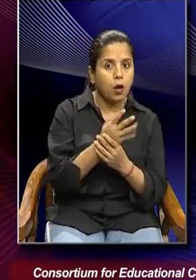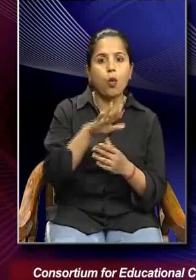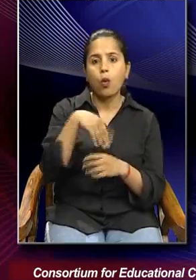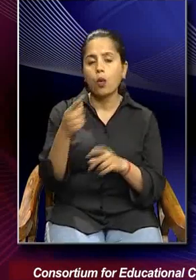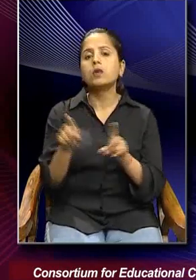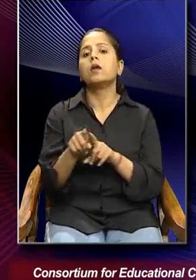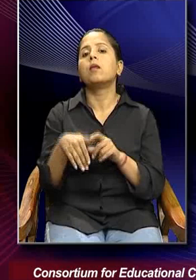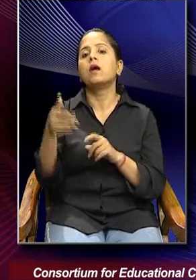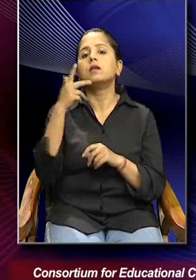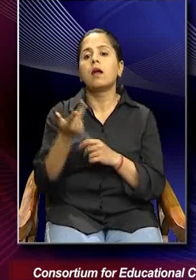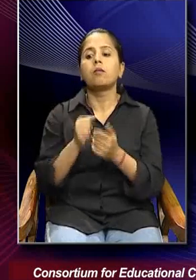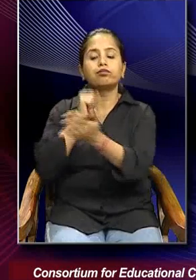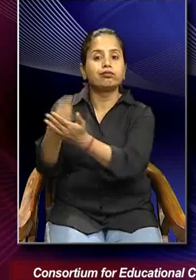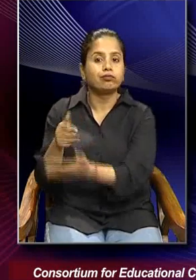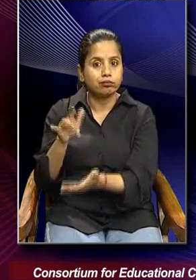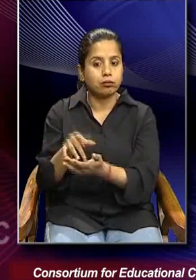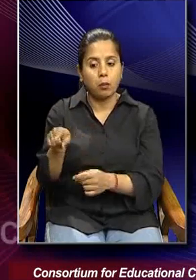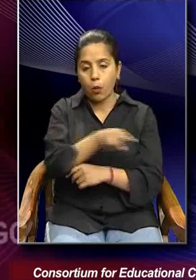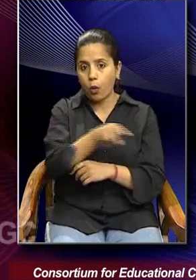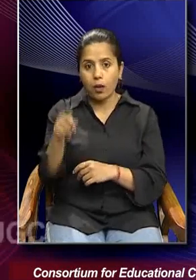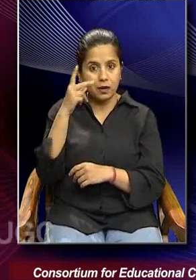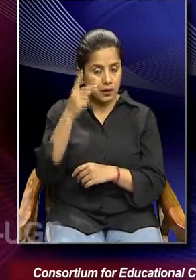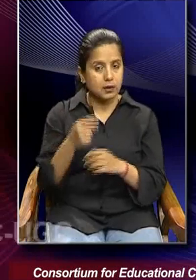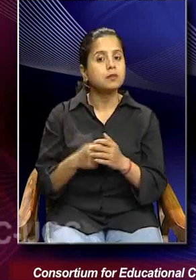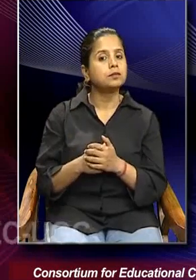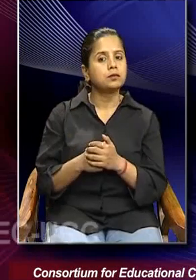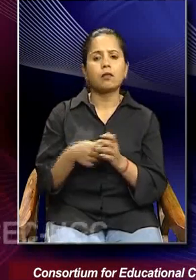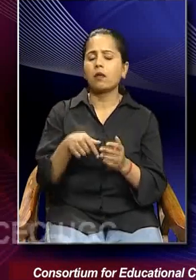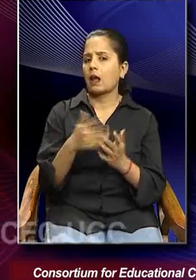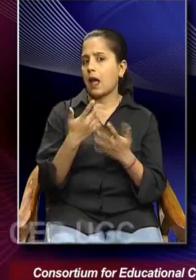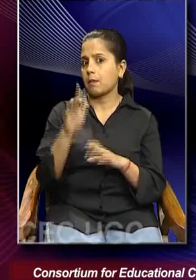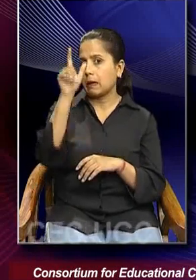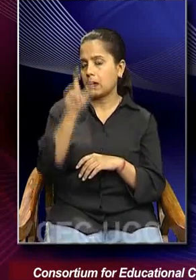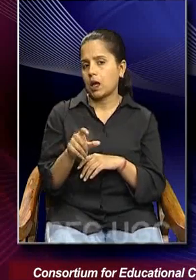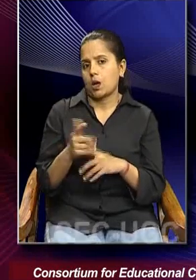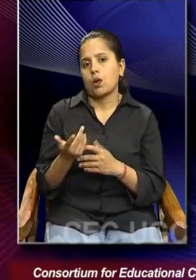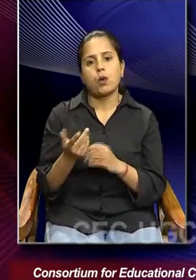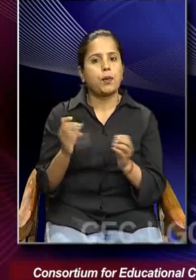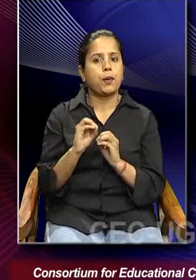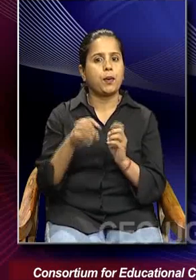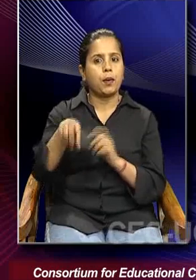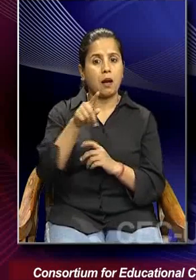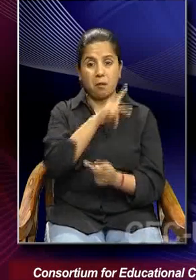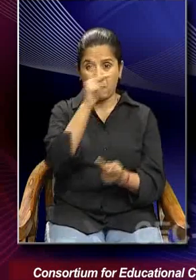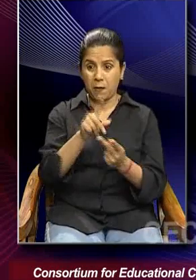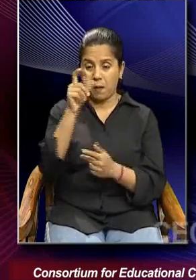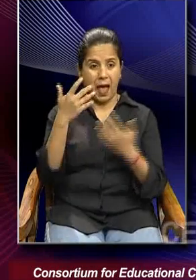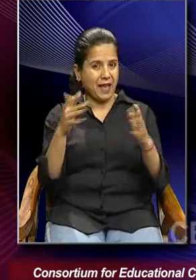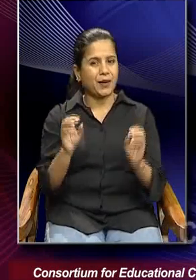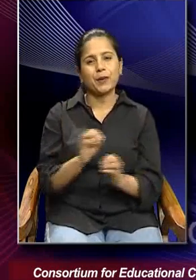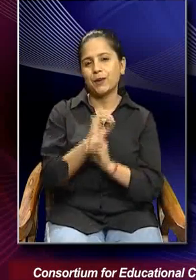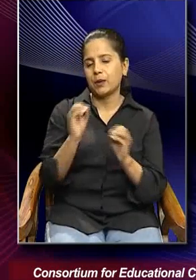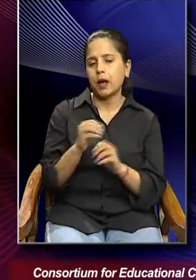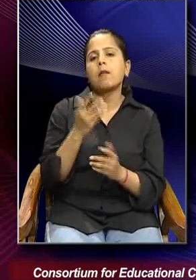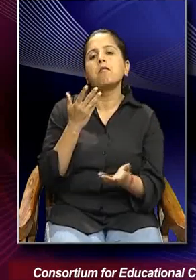also at the place of destination. And as it is, nobody is rationally perfect. So it may